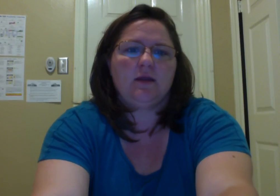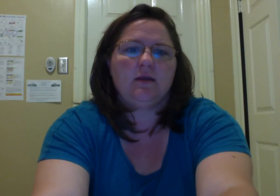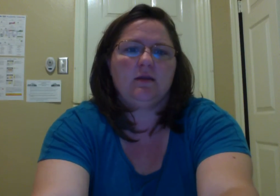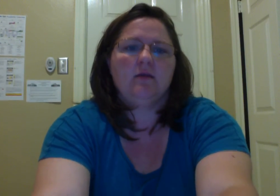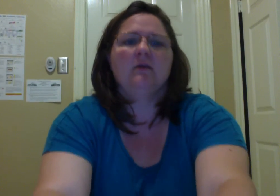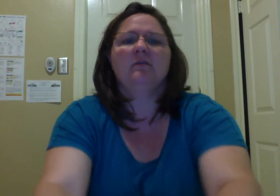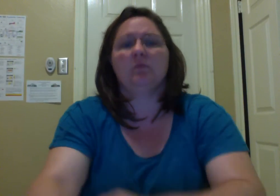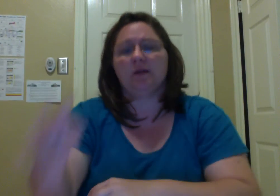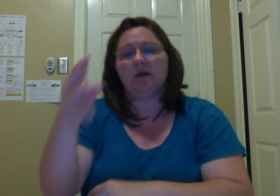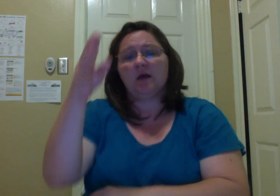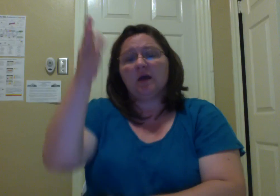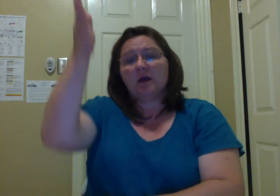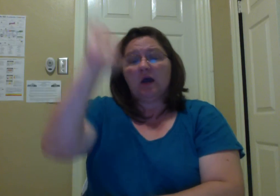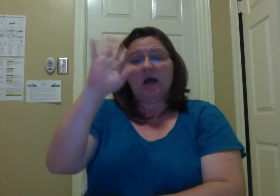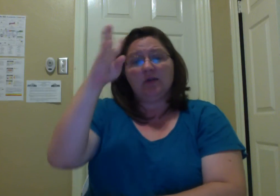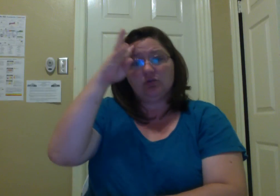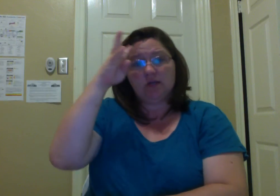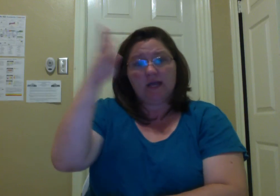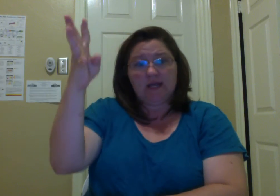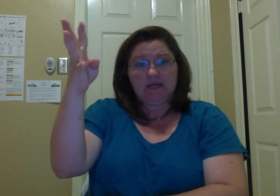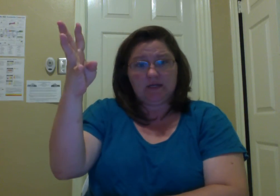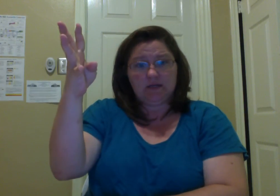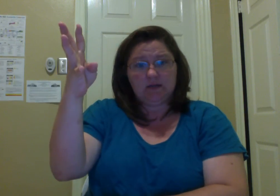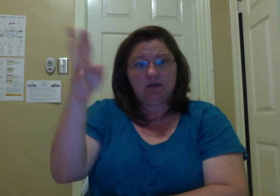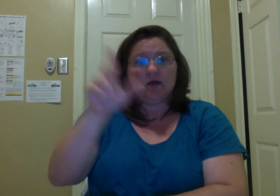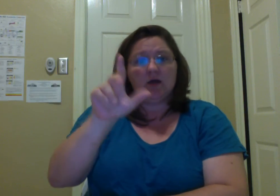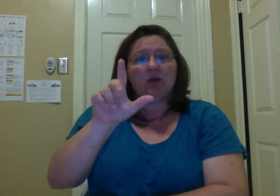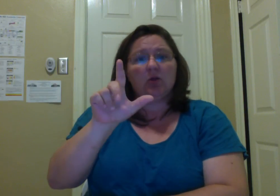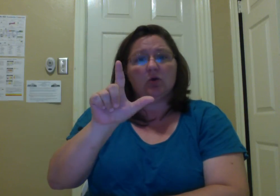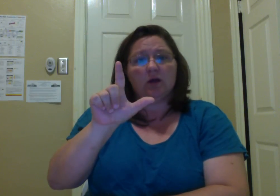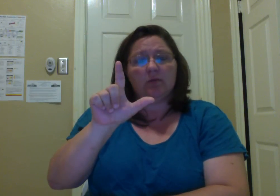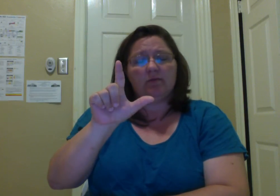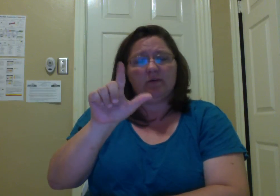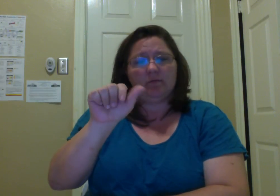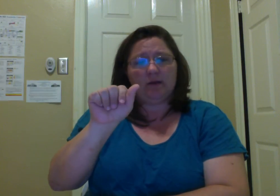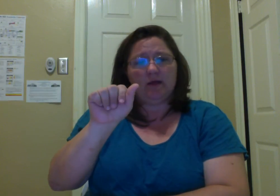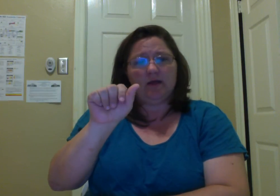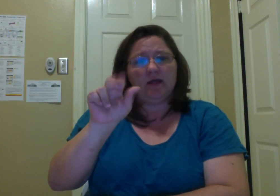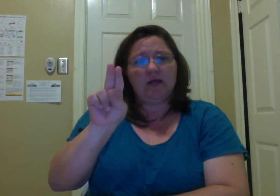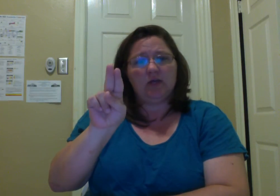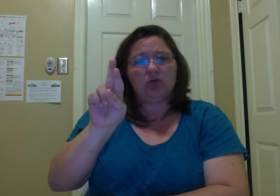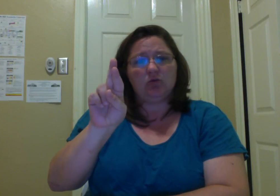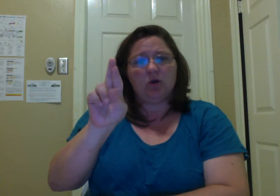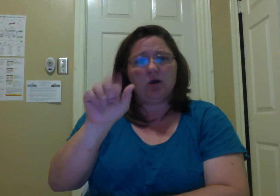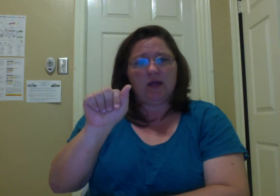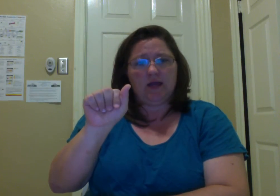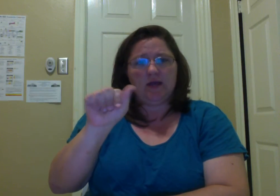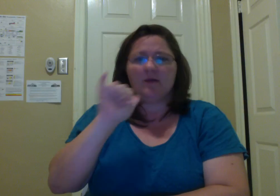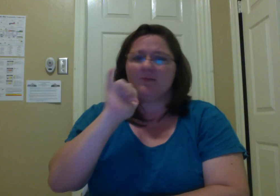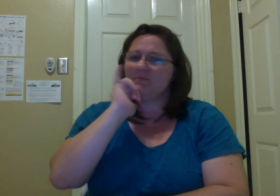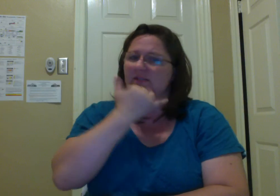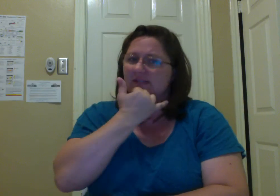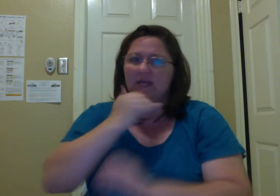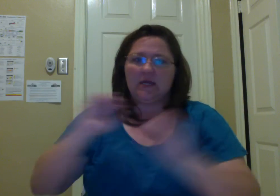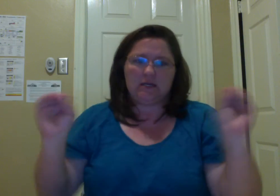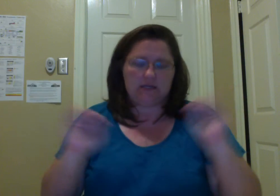Created. So when God created Laura, we fingerspell Laura. Mistake